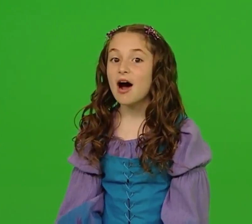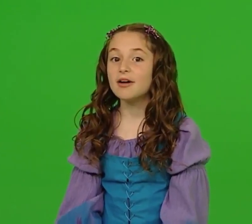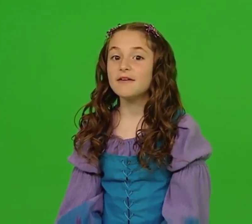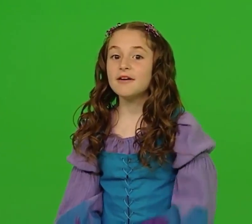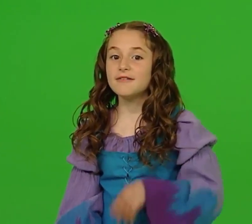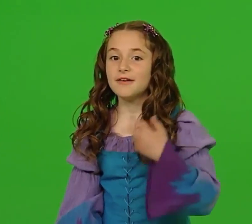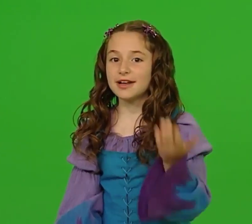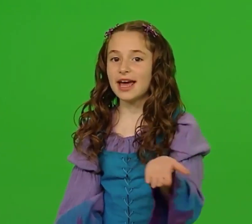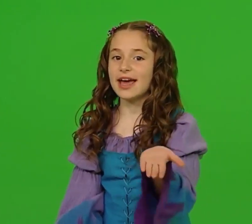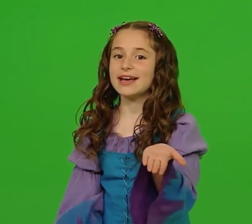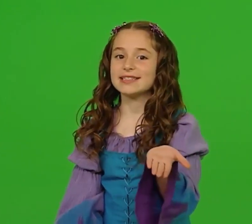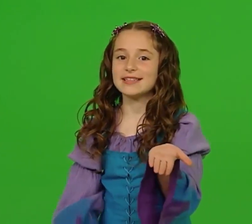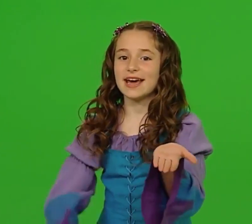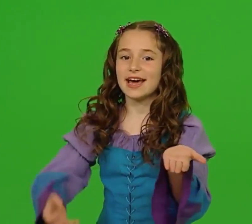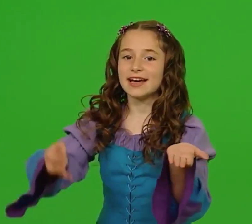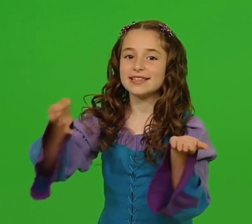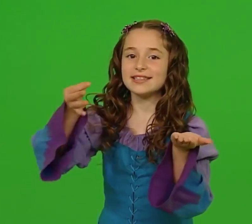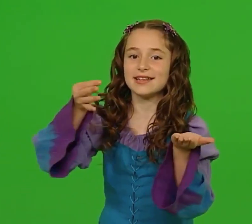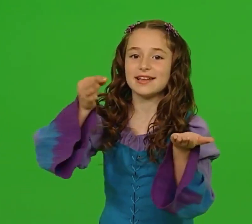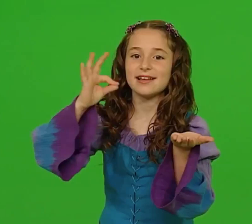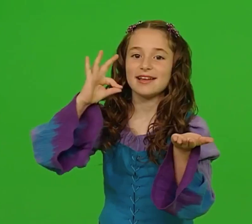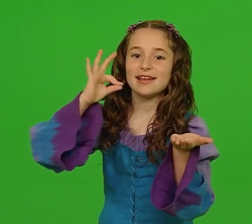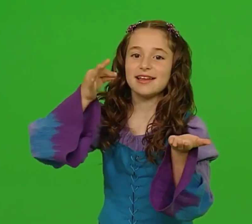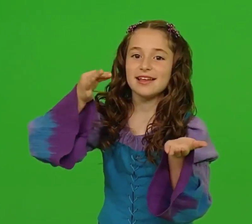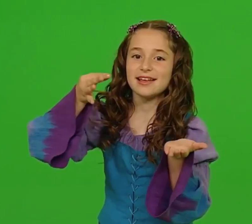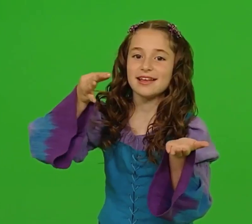town for cakes and